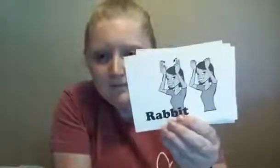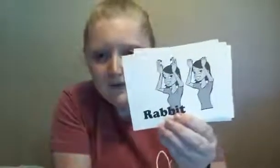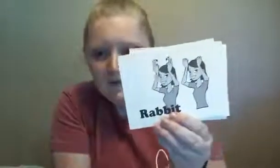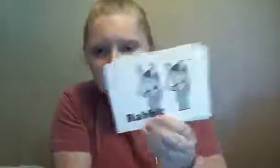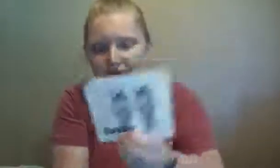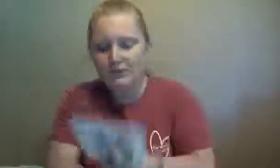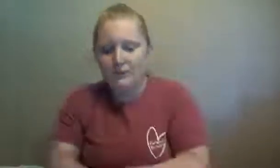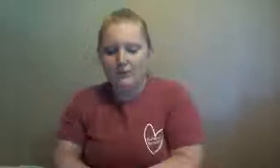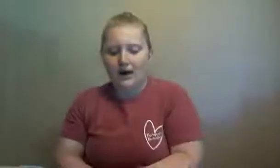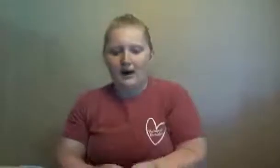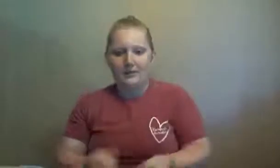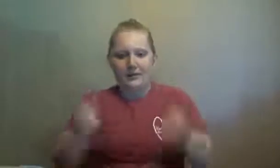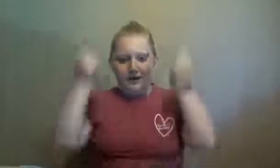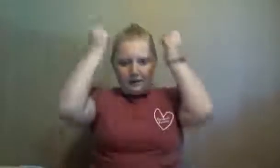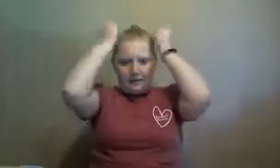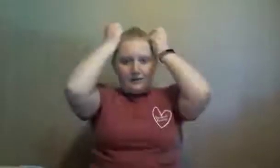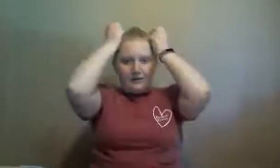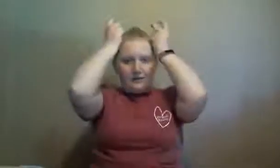Then we have rabbit.